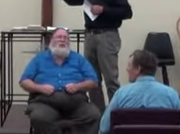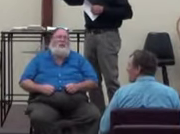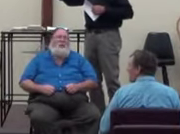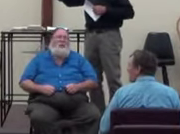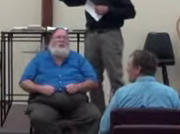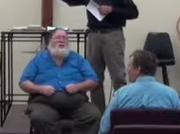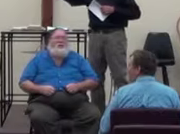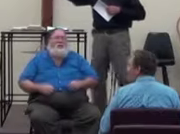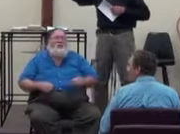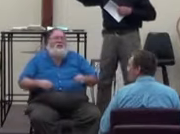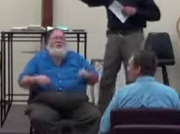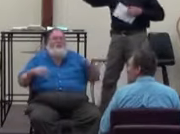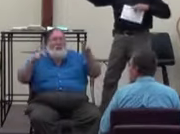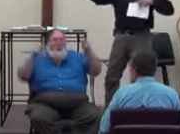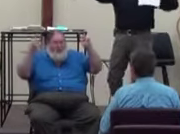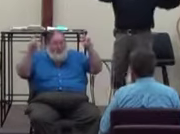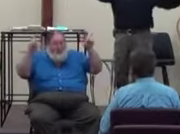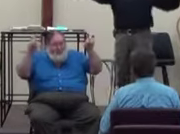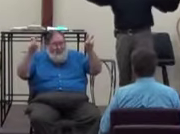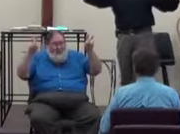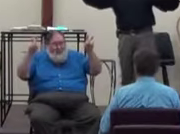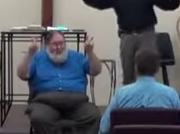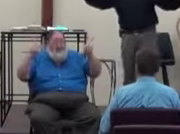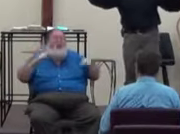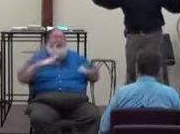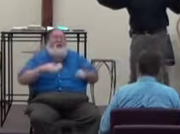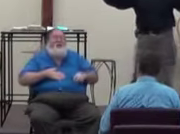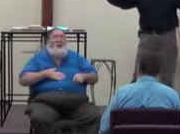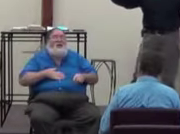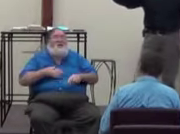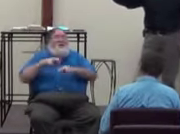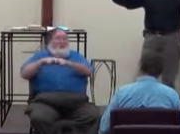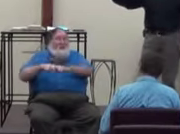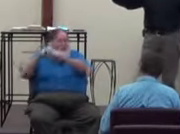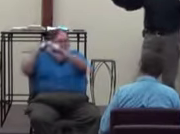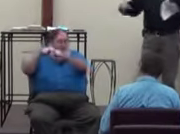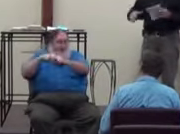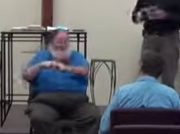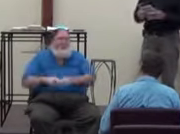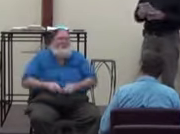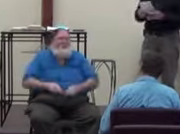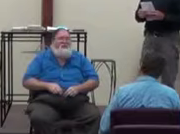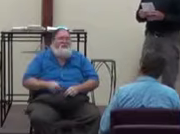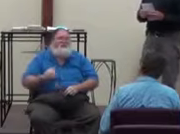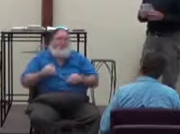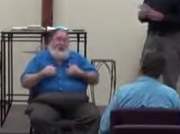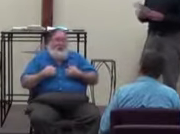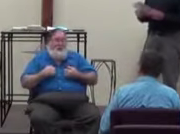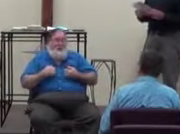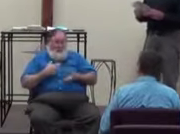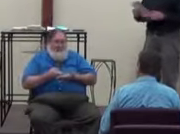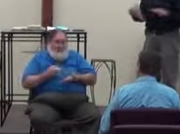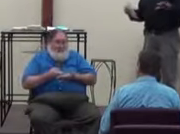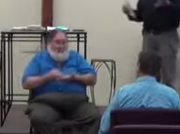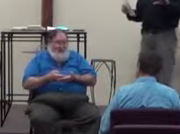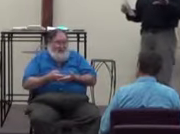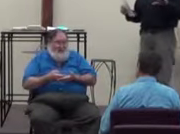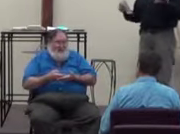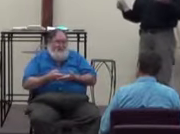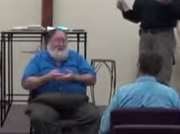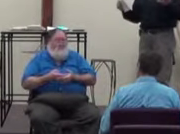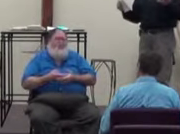I think it's my fair. So that opens it up to all kinds of different things. Yeah, we've got money in